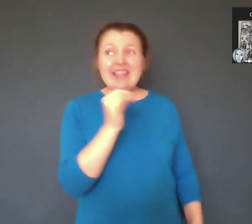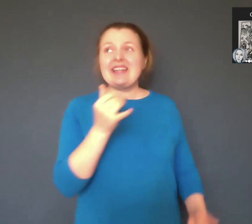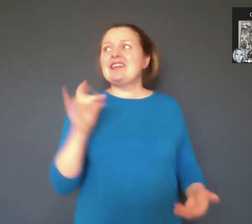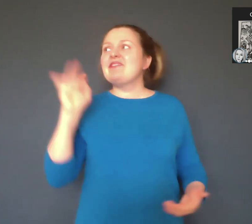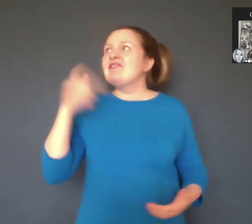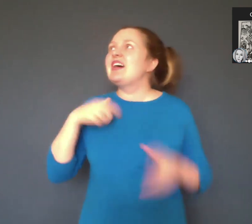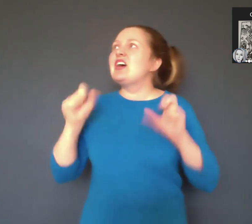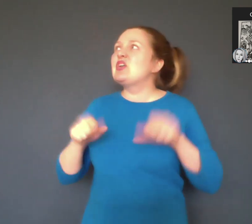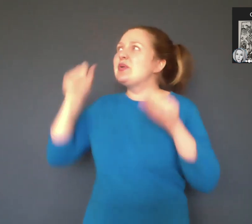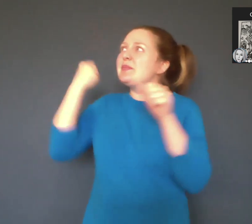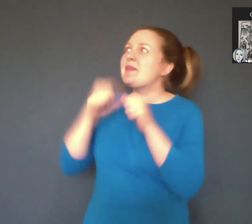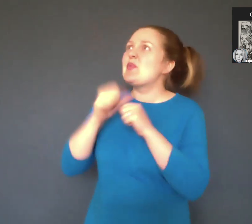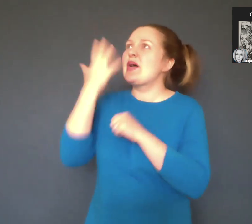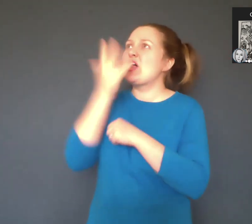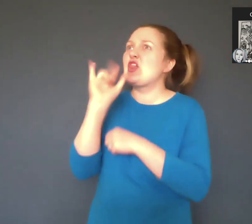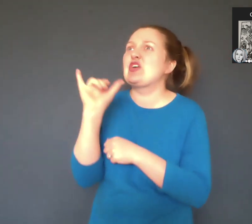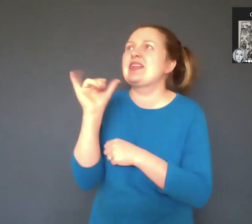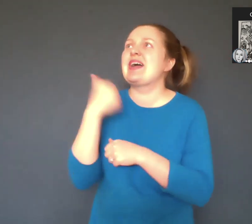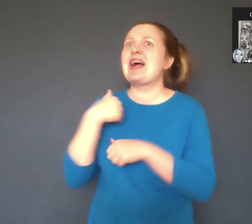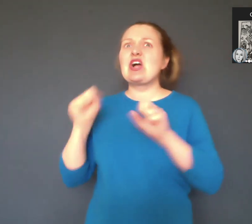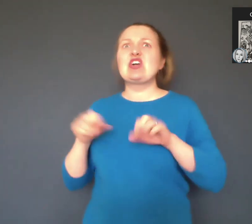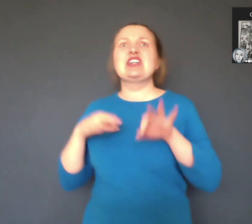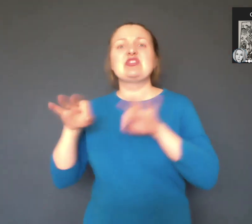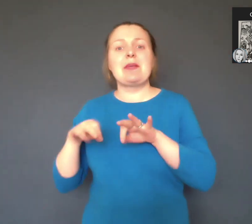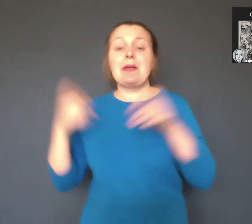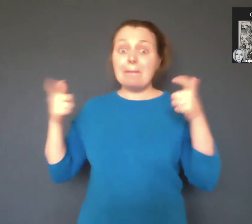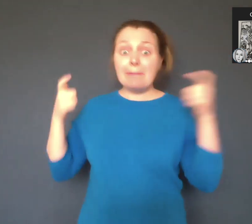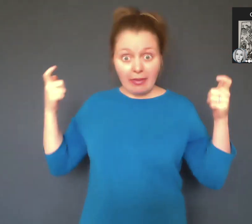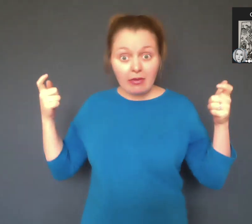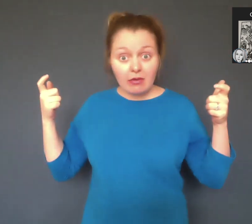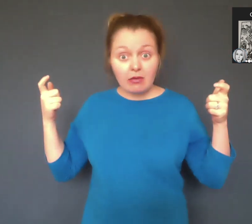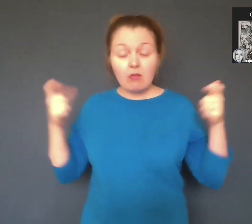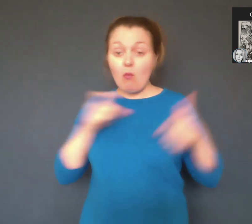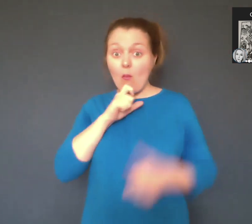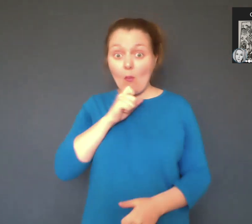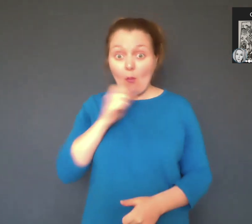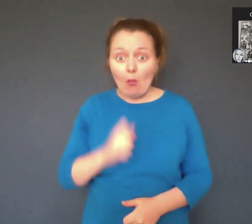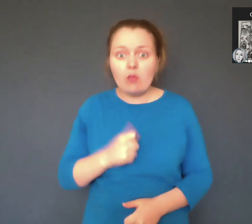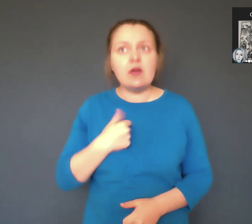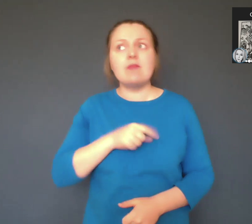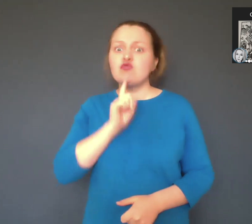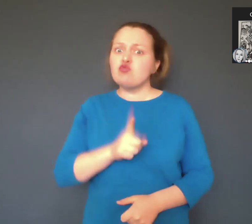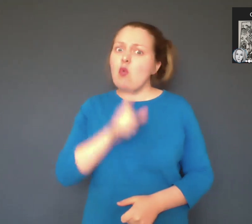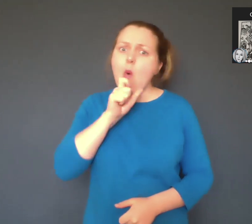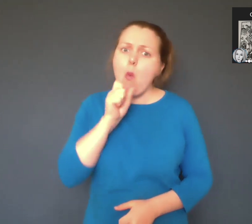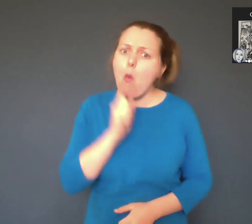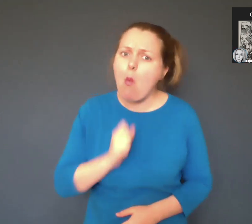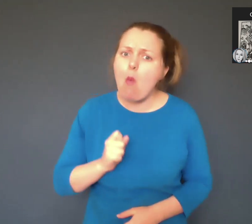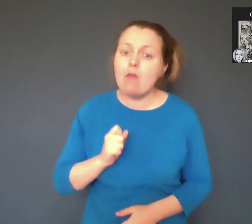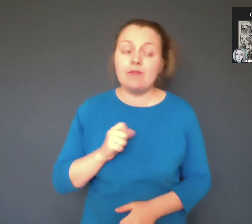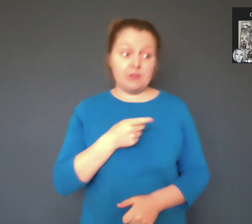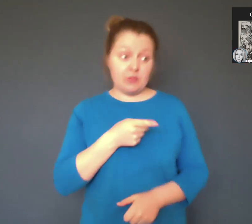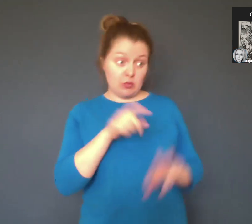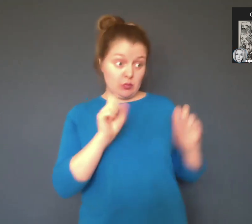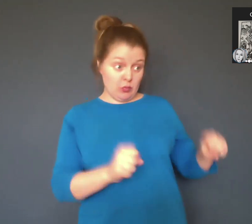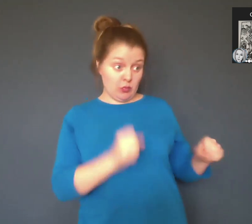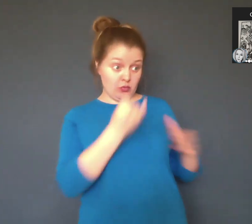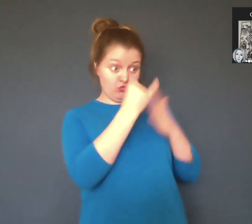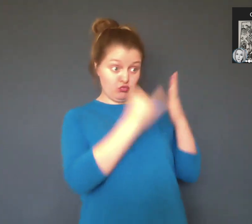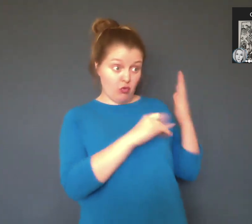old. Could you draw it?" "I could try." He did just that,